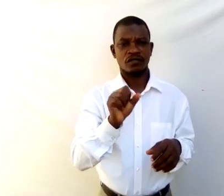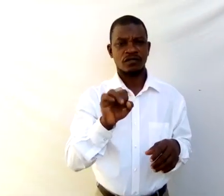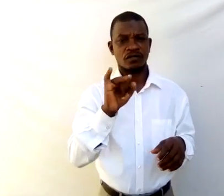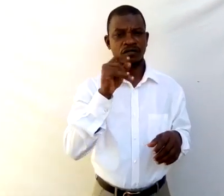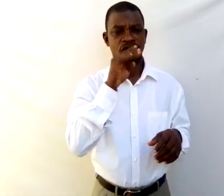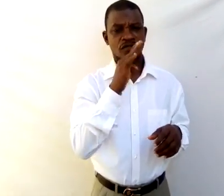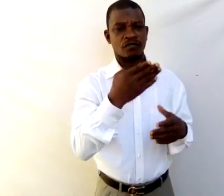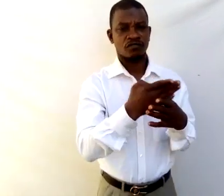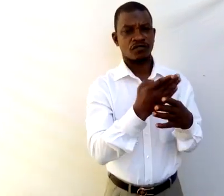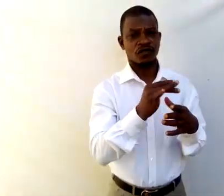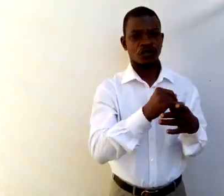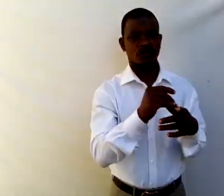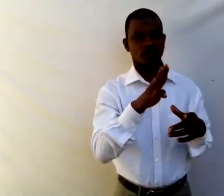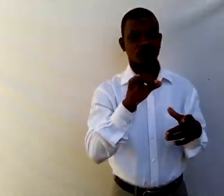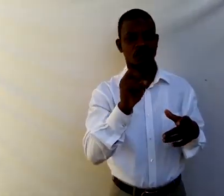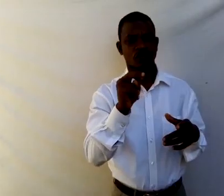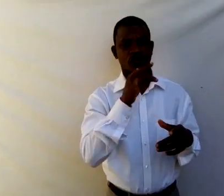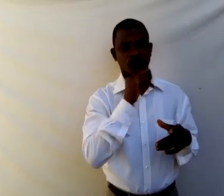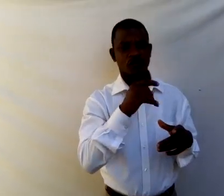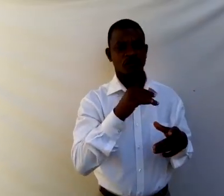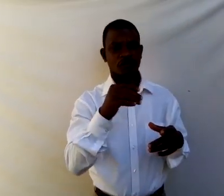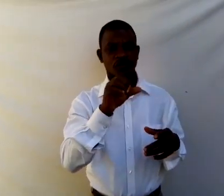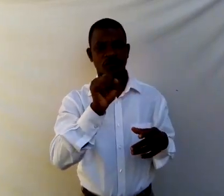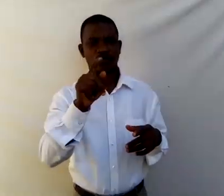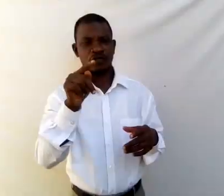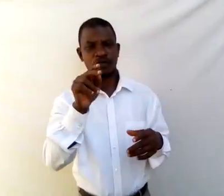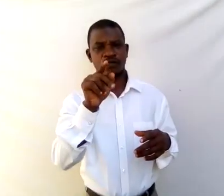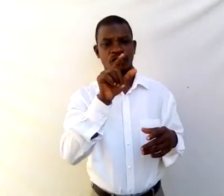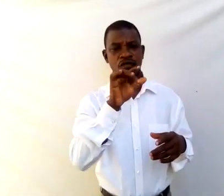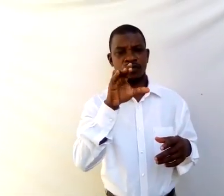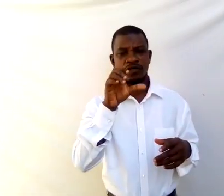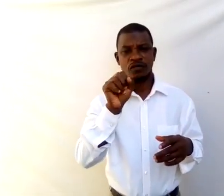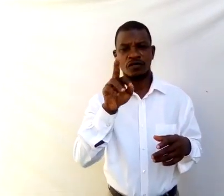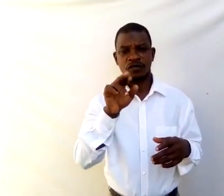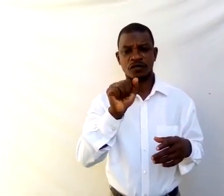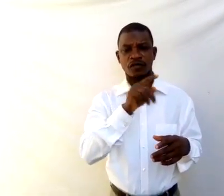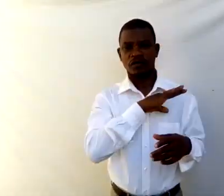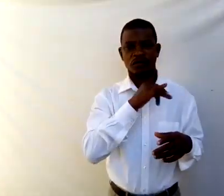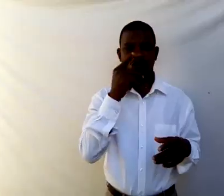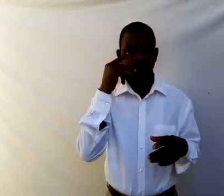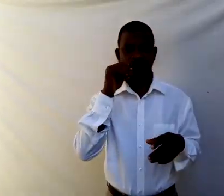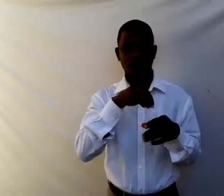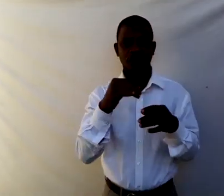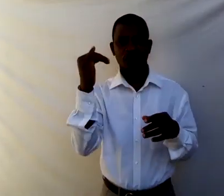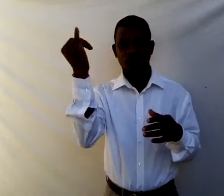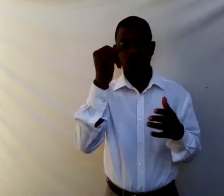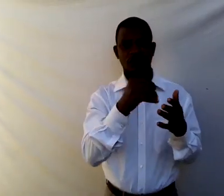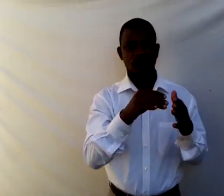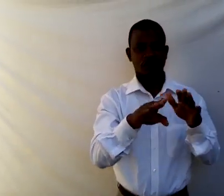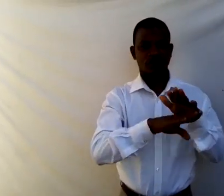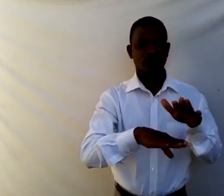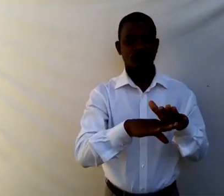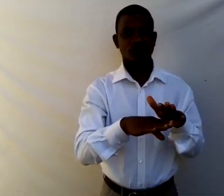between the bones of the skull, that is cranium, as seen in the diagram below.